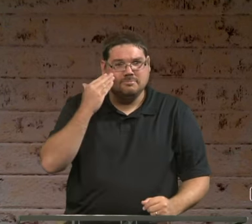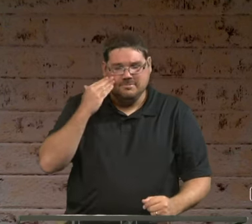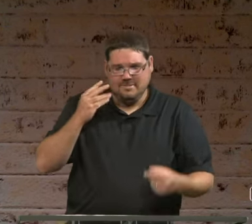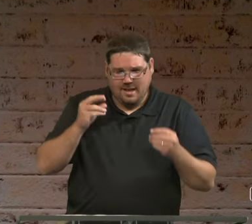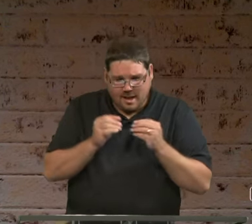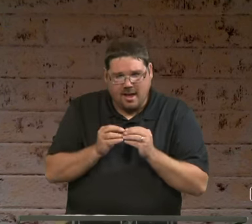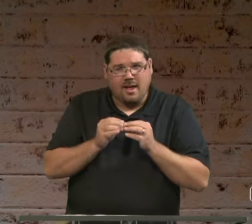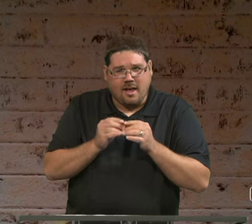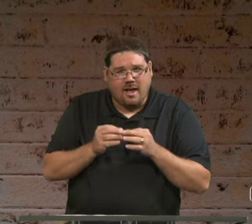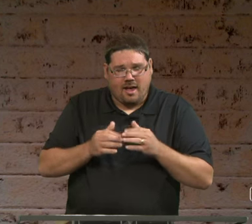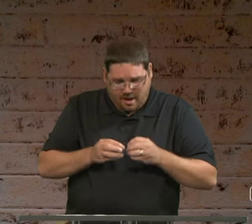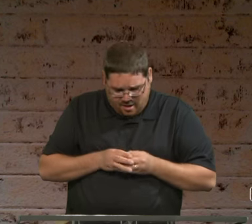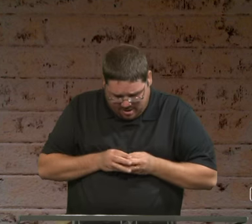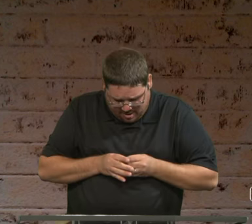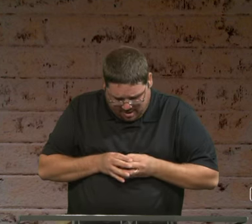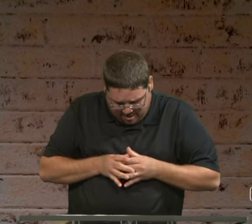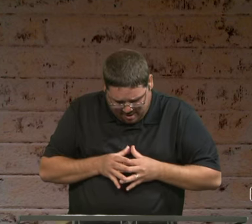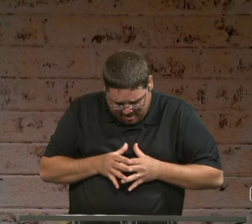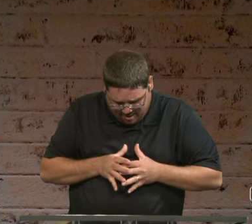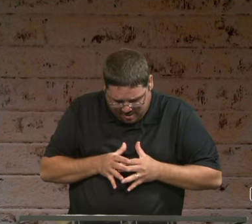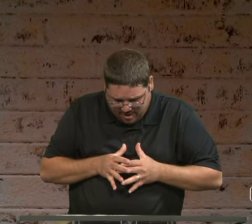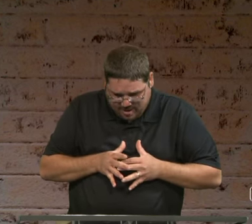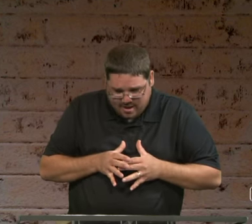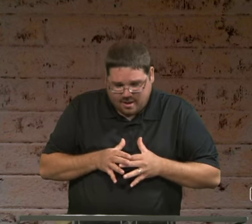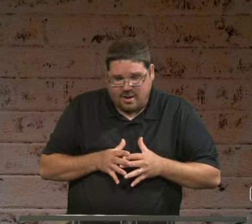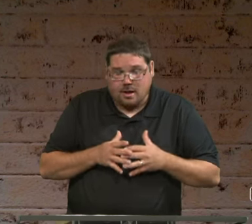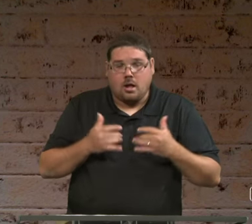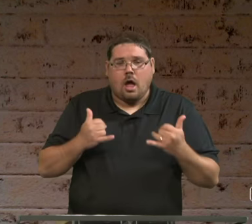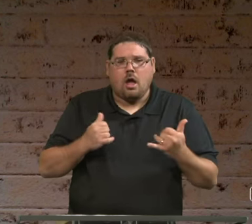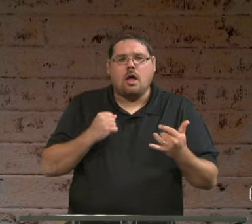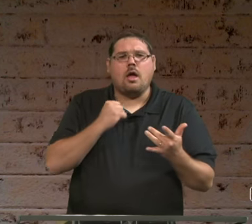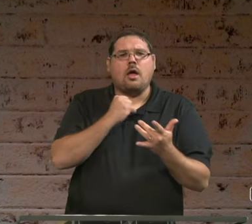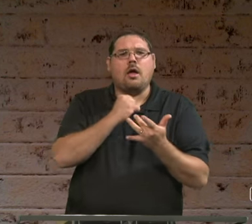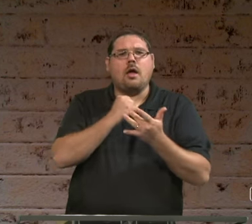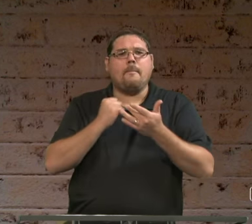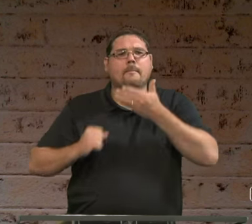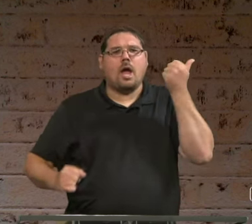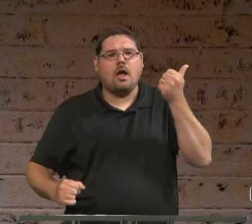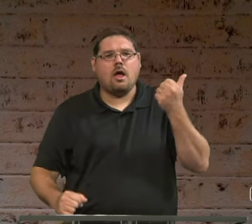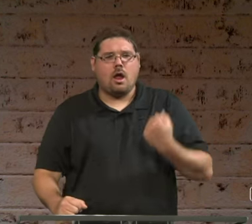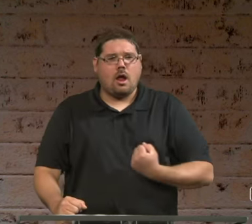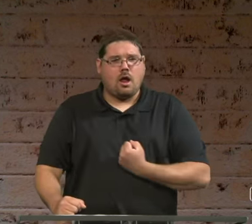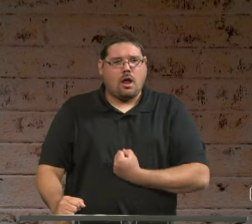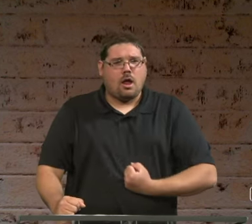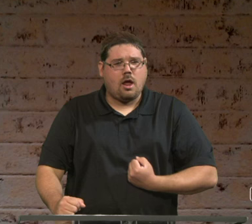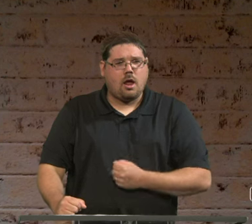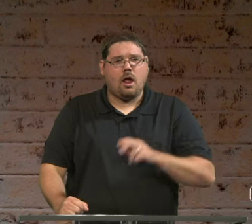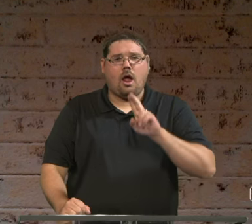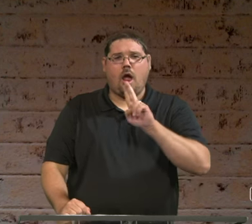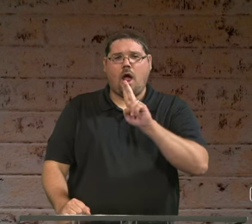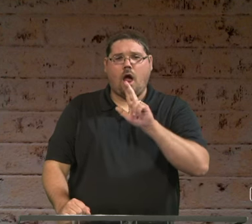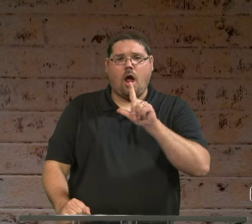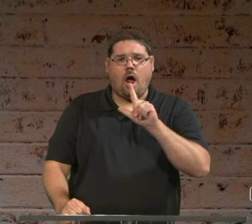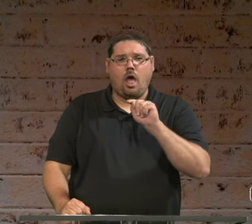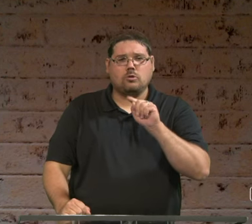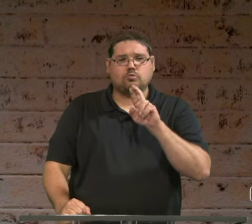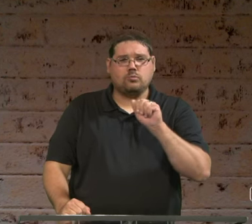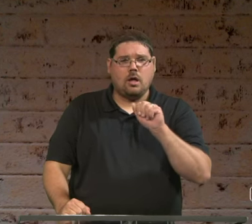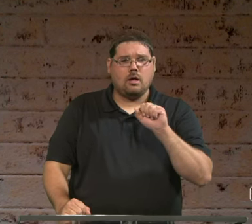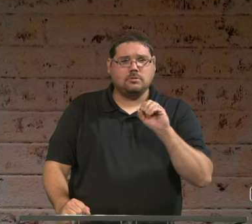girl? They didn't know back then. But as you were developing in that womb, technology with ultrasound,